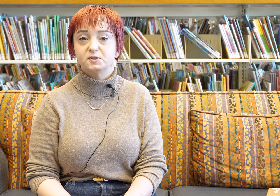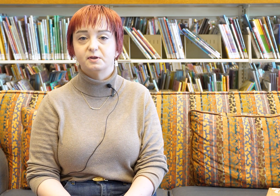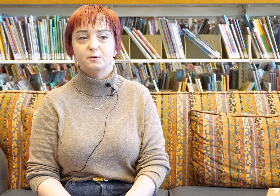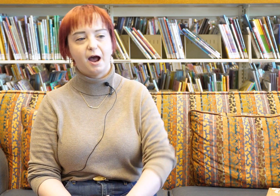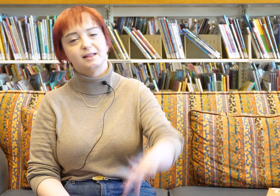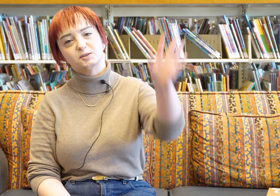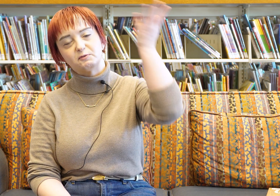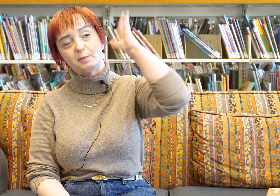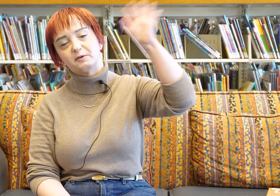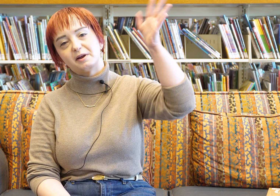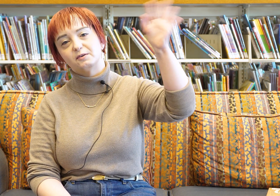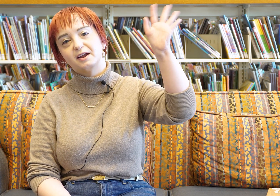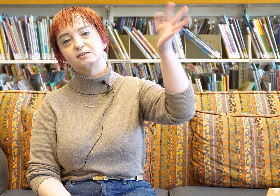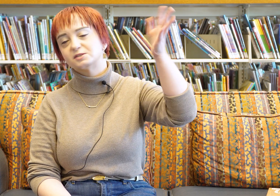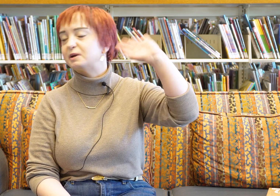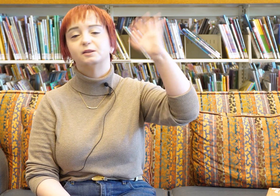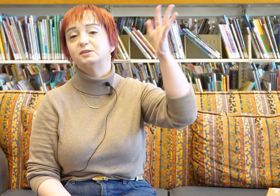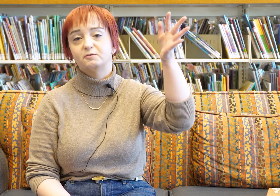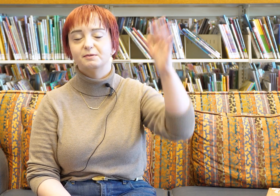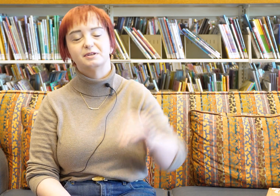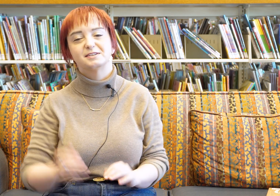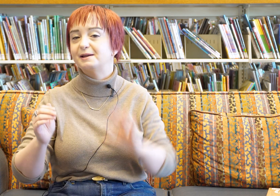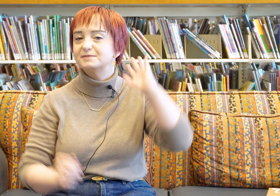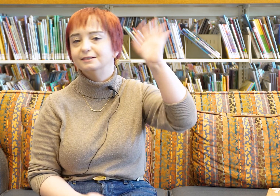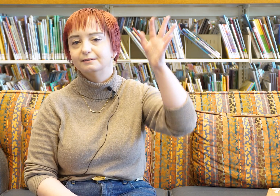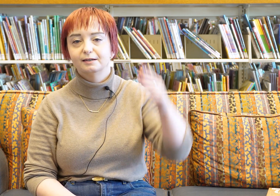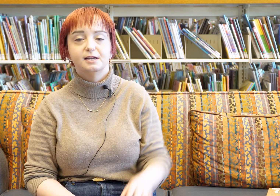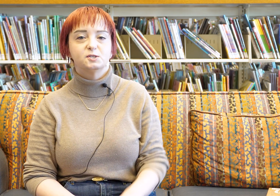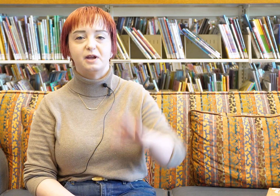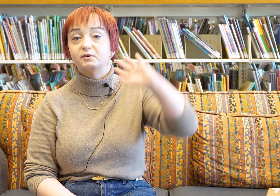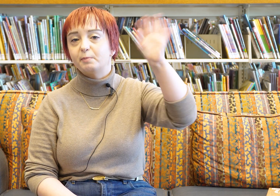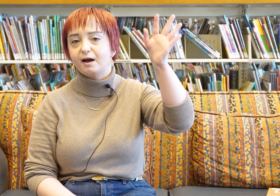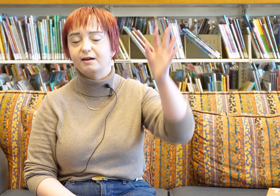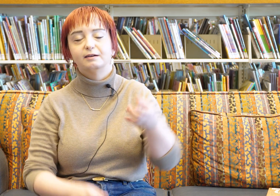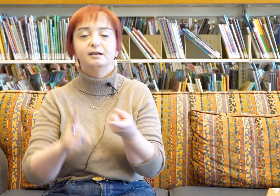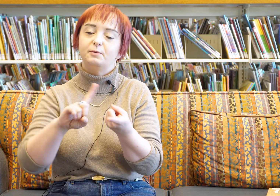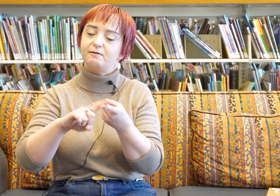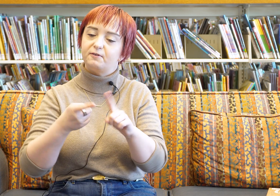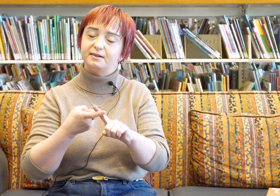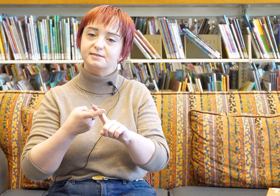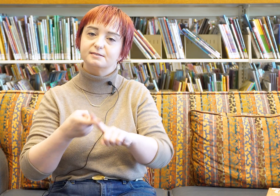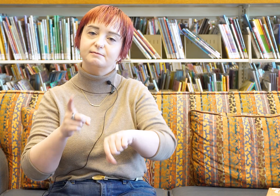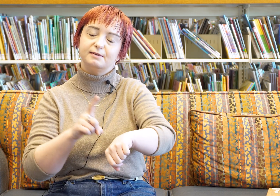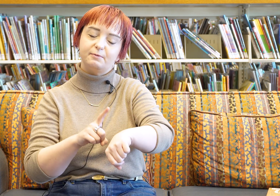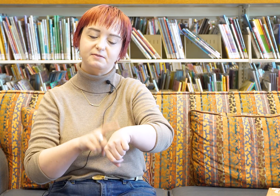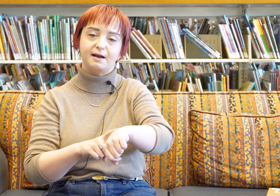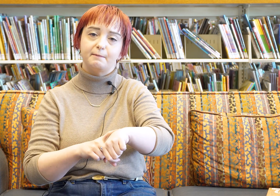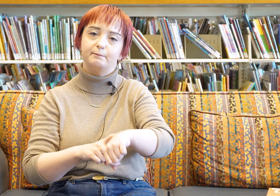one. I like to wave goodbye with my other hand just to make it look different, but it's the same sign. So we have goodbye, we have friends, and we have time,